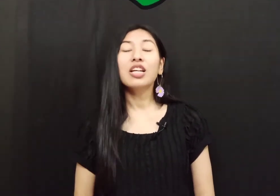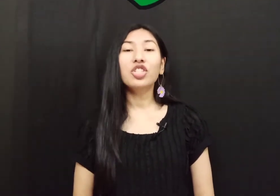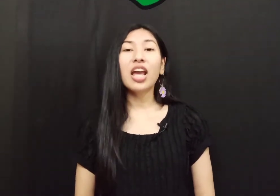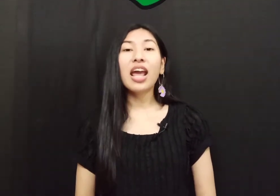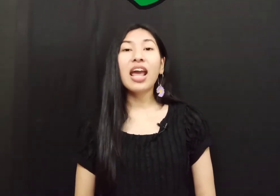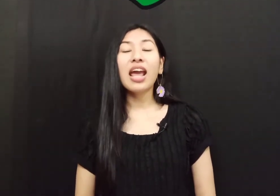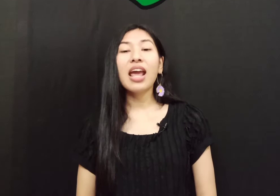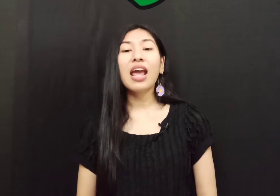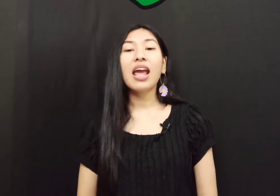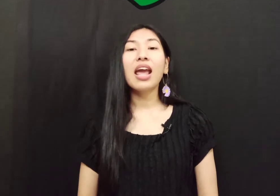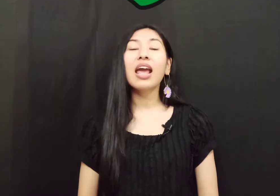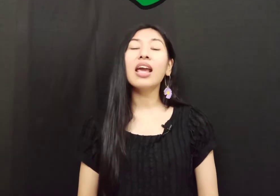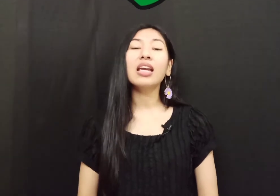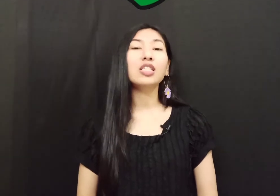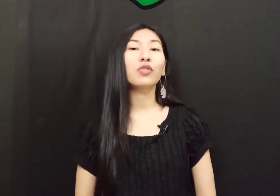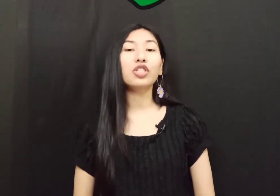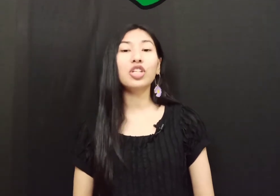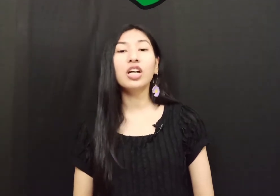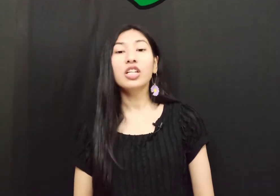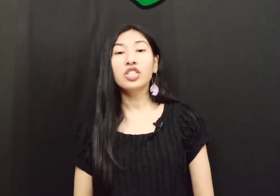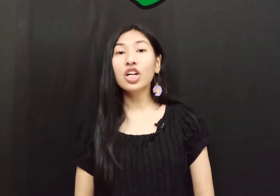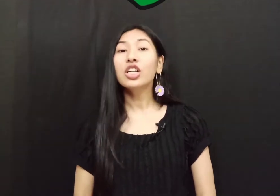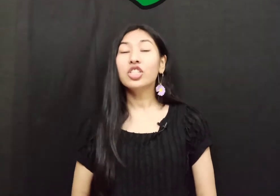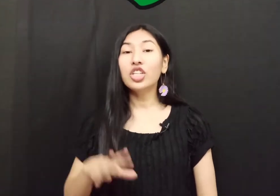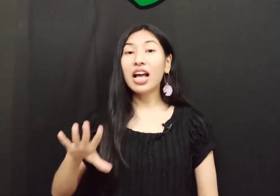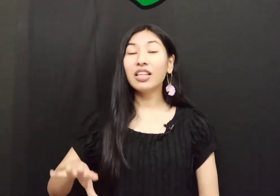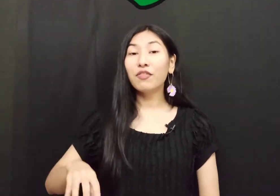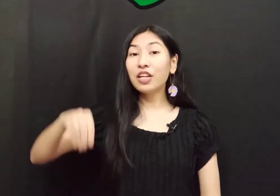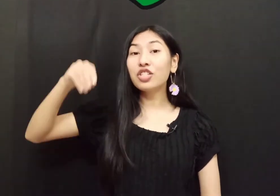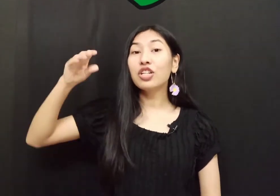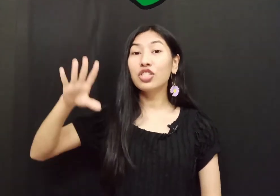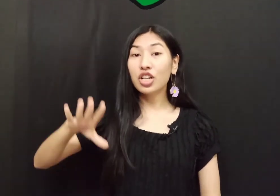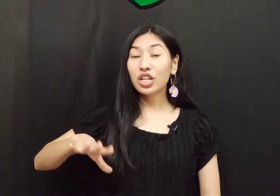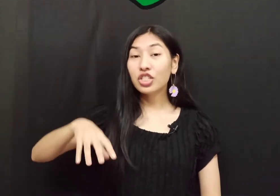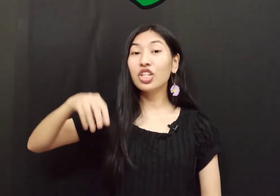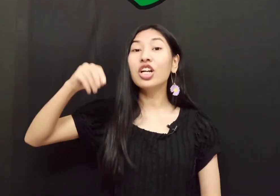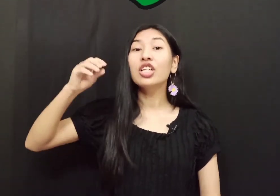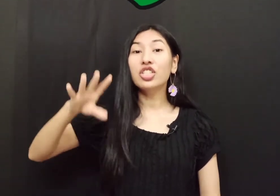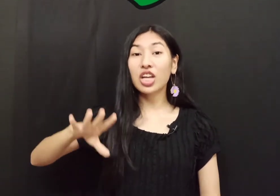Juice. J is for jellyfish.